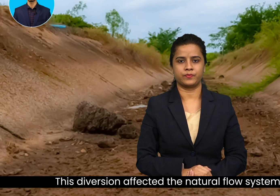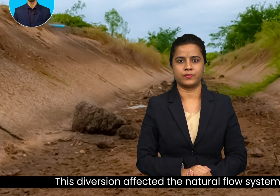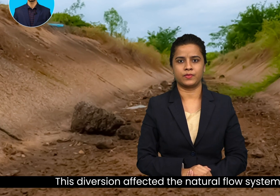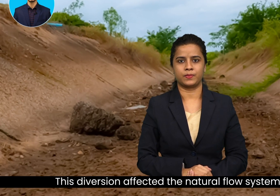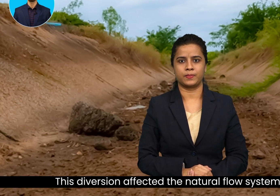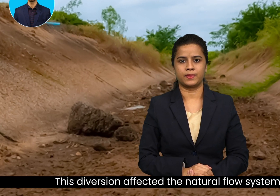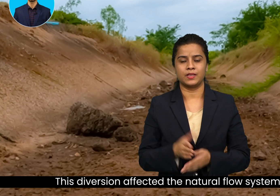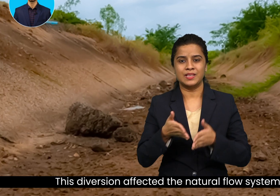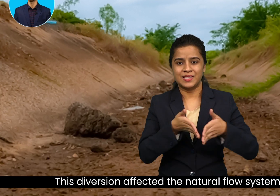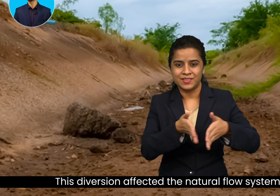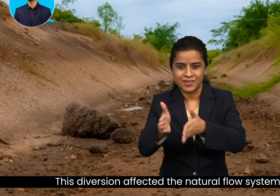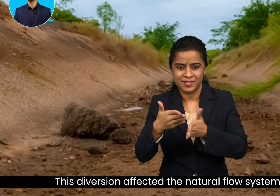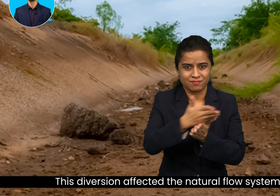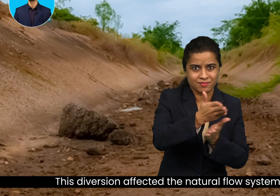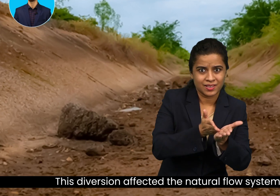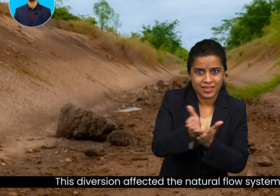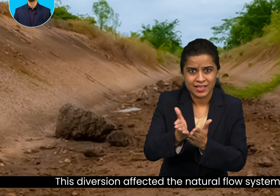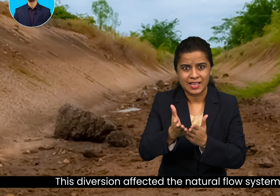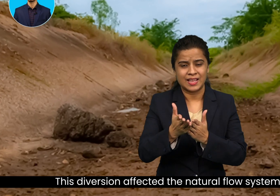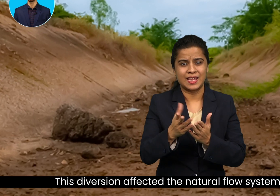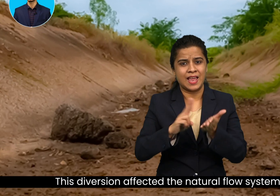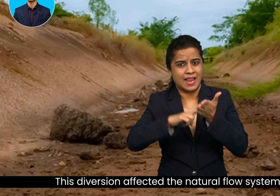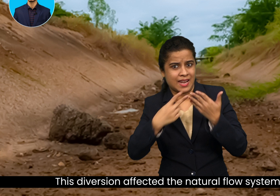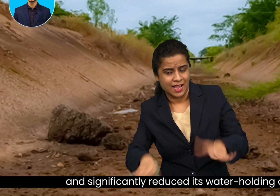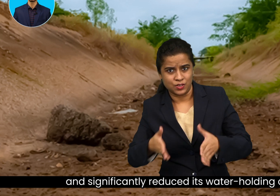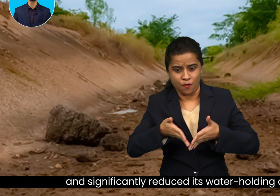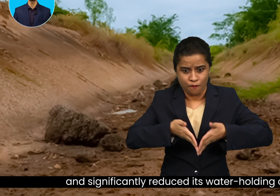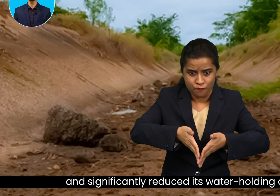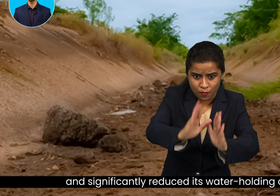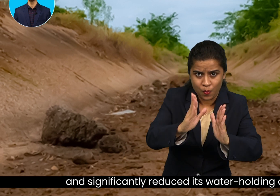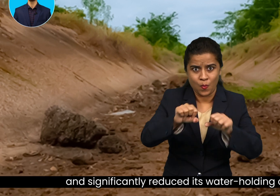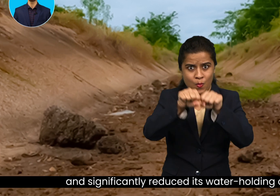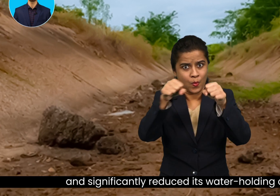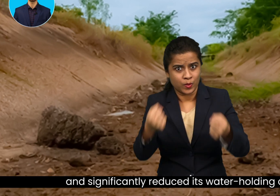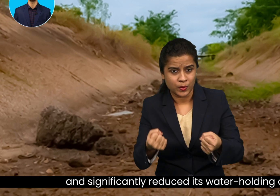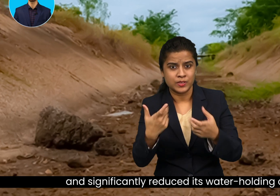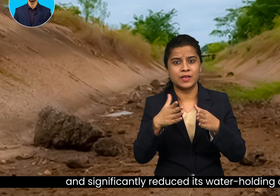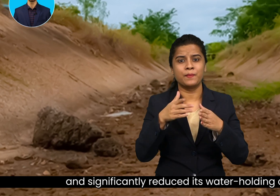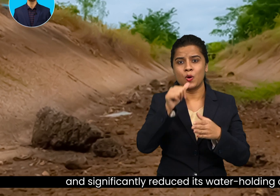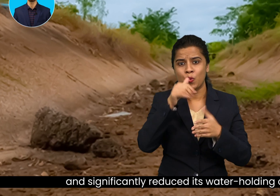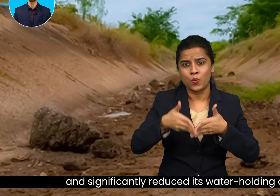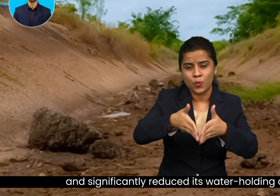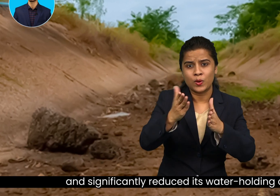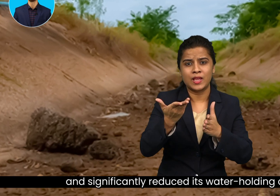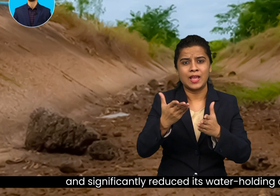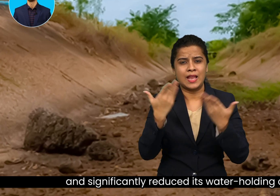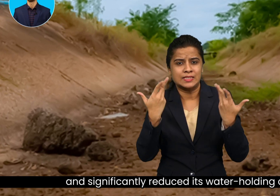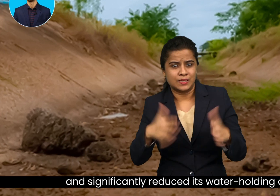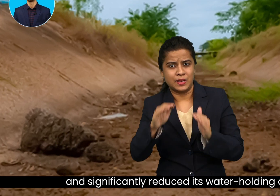This diversion affected the natural flow system of the lake and significantly reduced its water holding